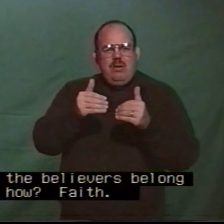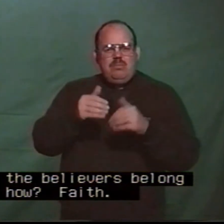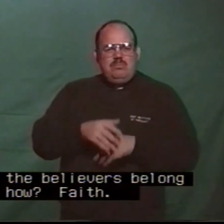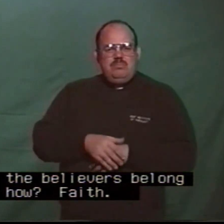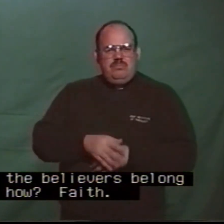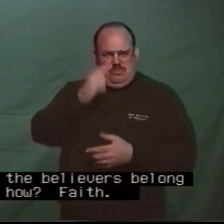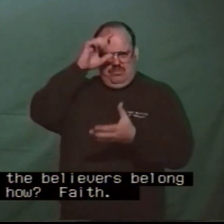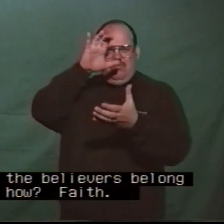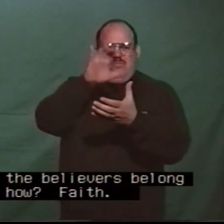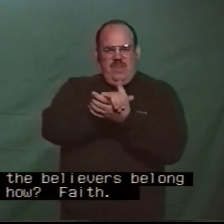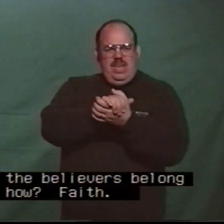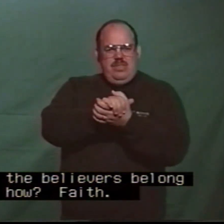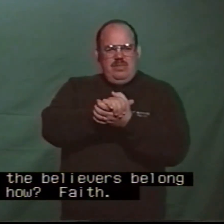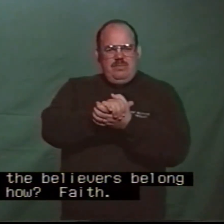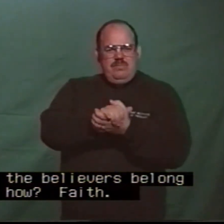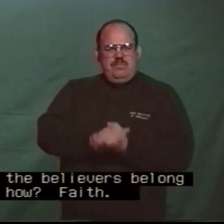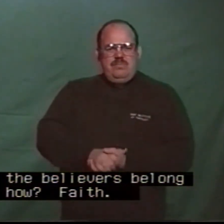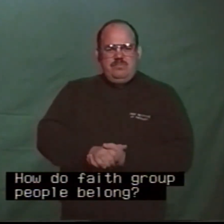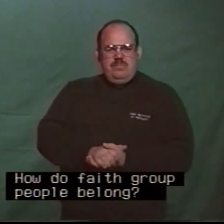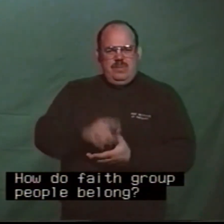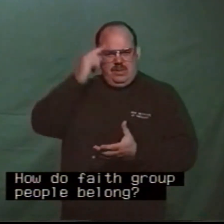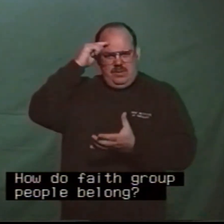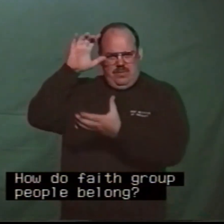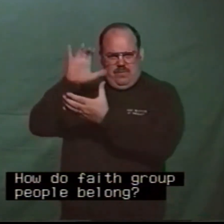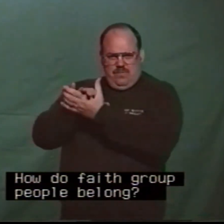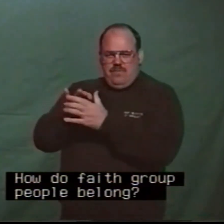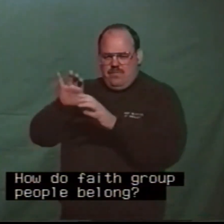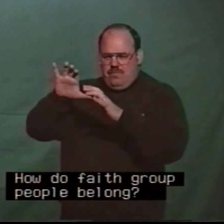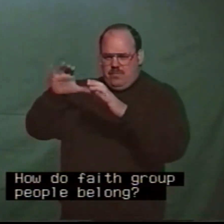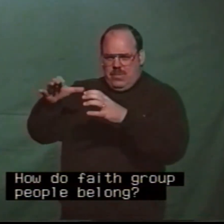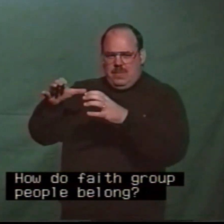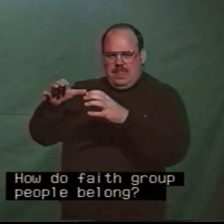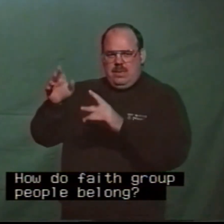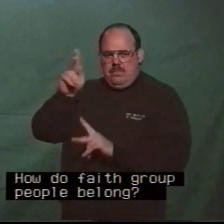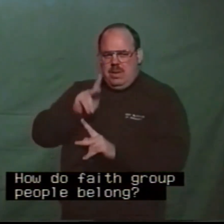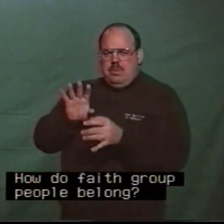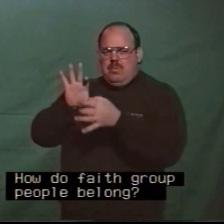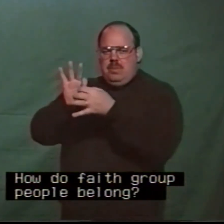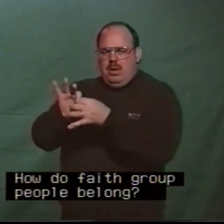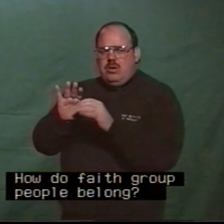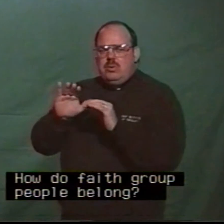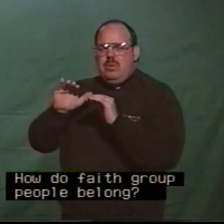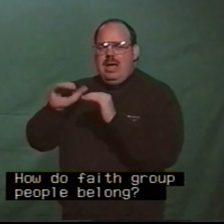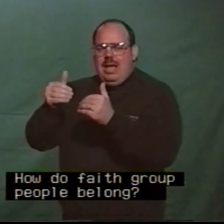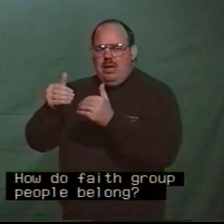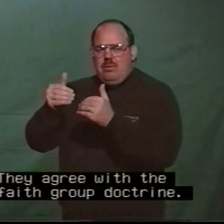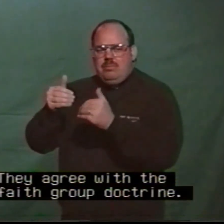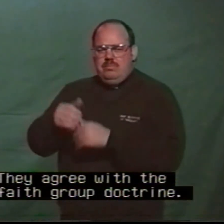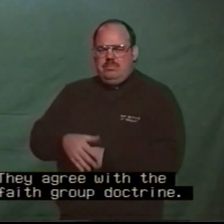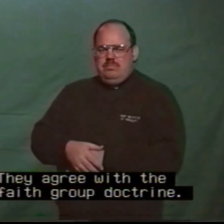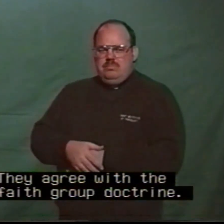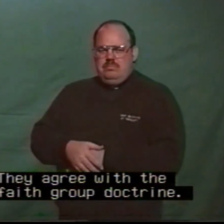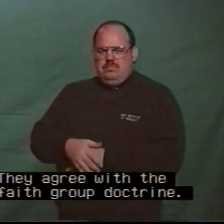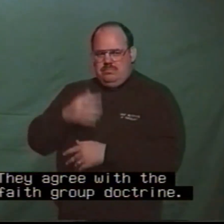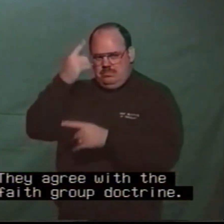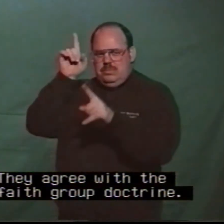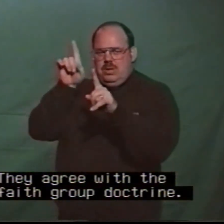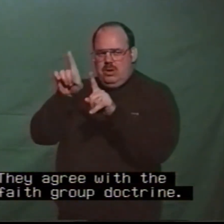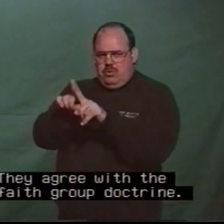how do faith group people belong they agree with the